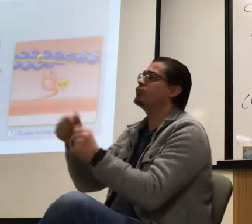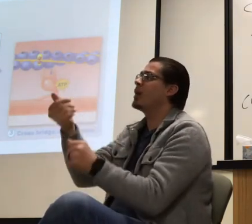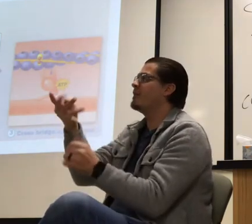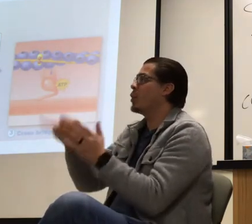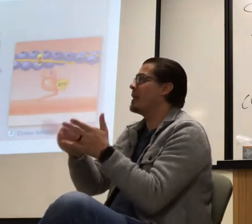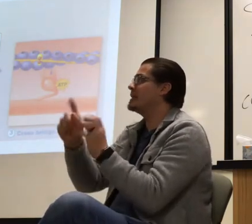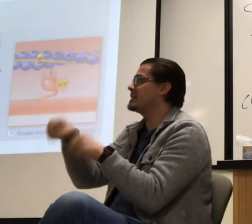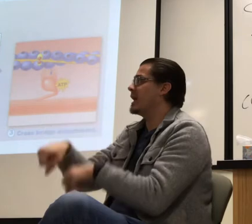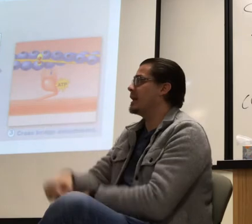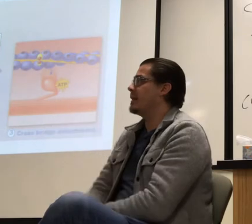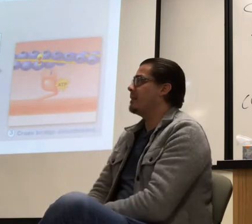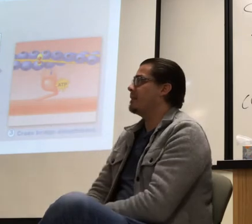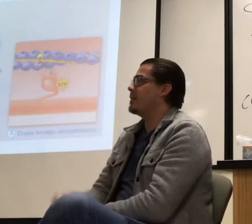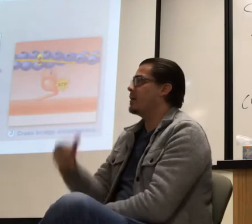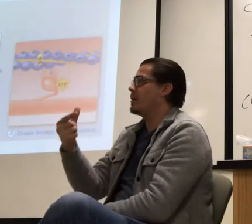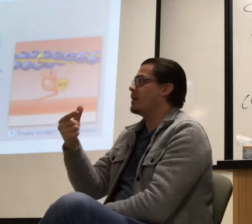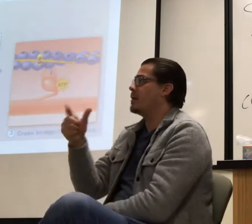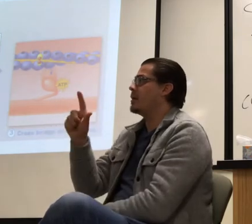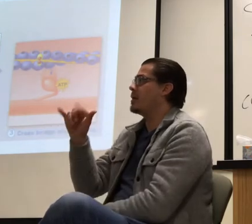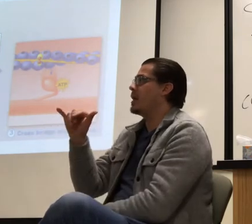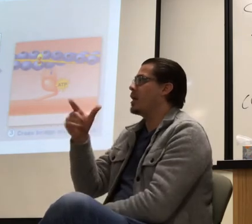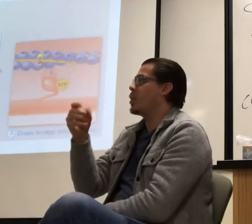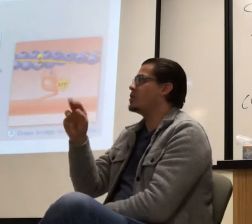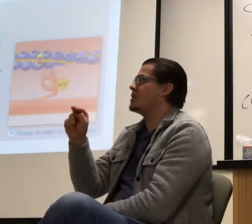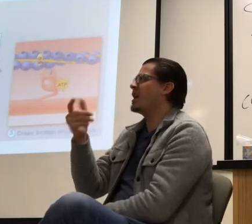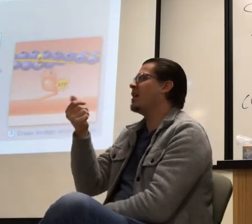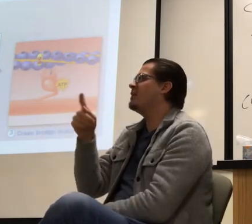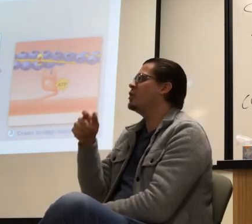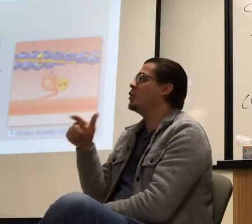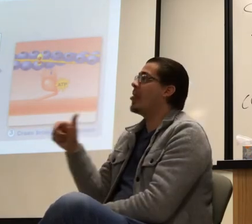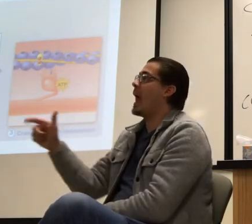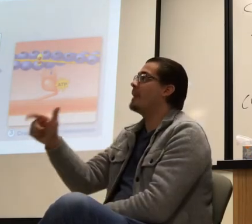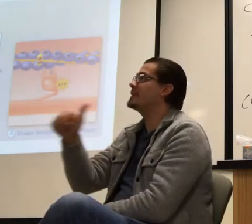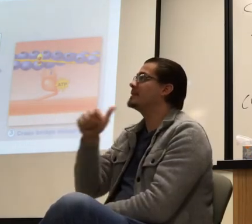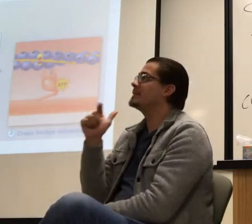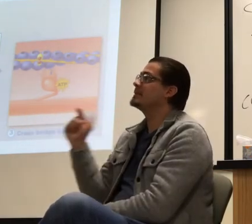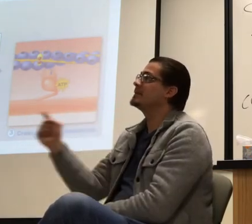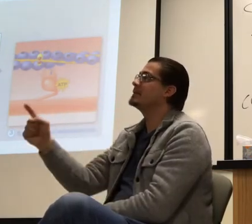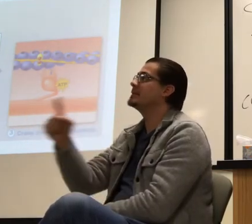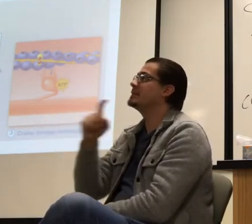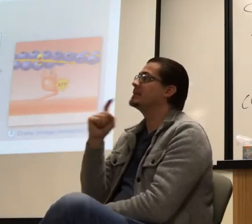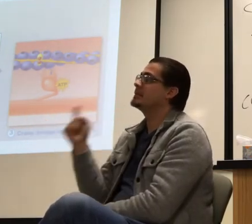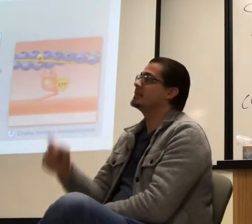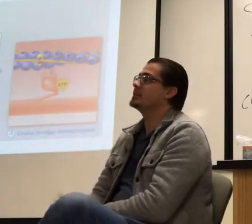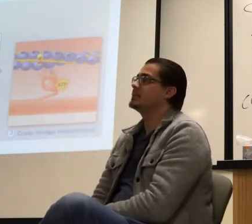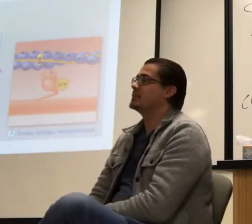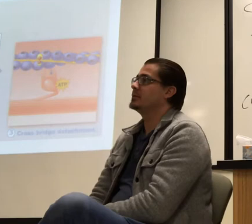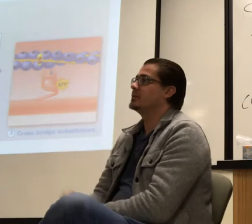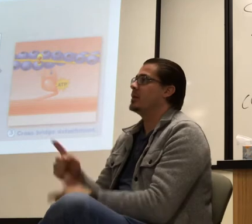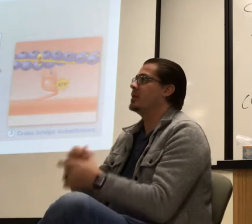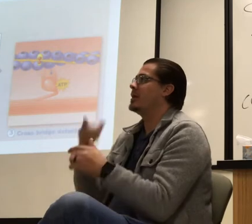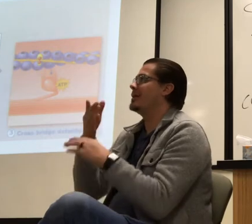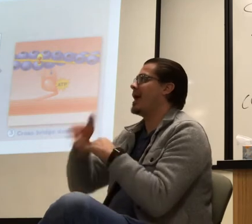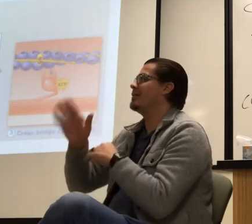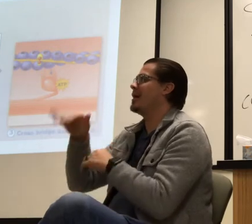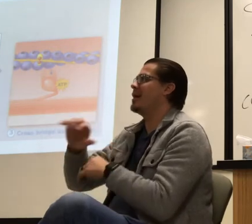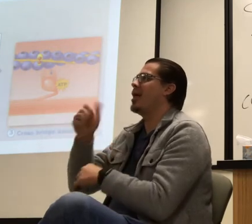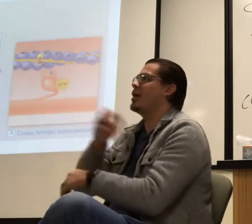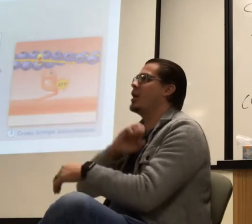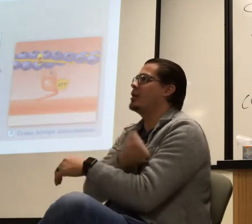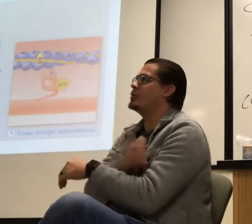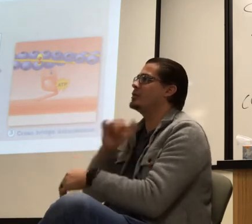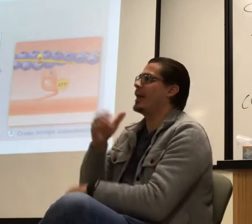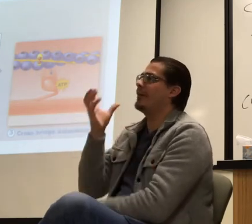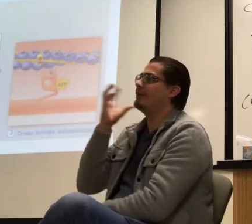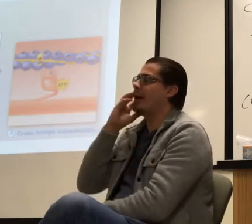minutes, right? Like a couple of laps around the track. And after that, you know, there's other energy sources like